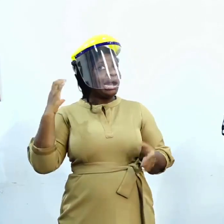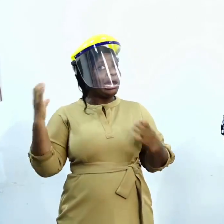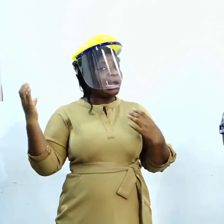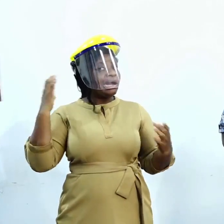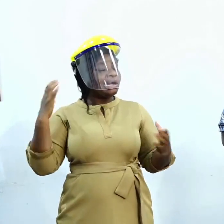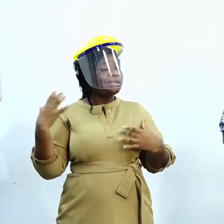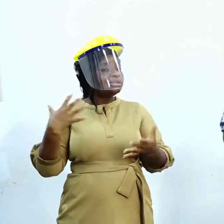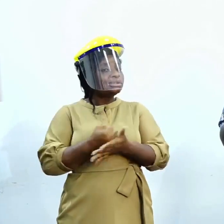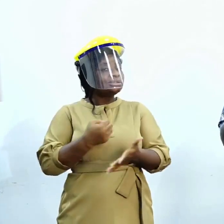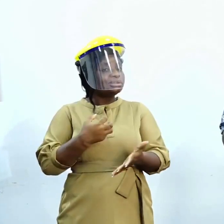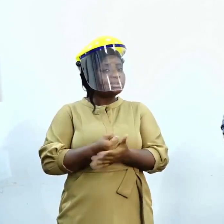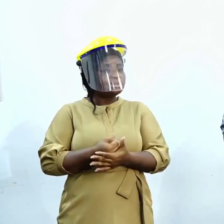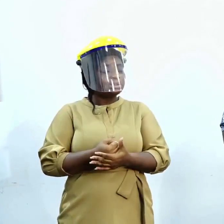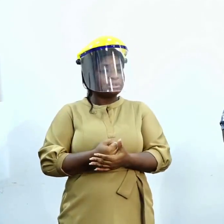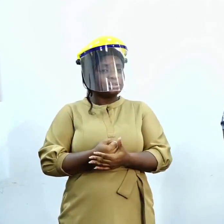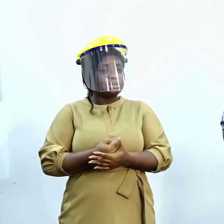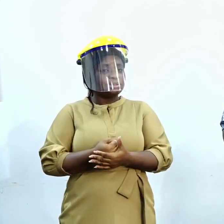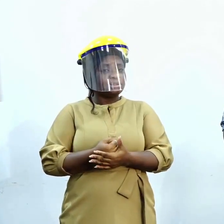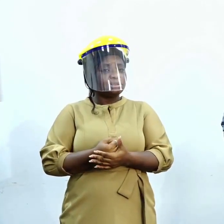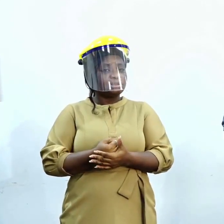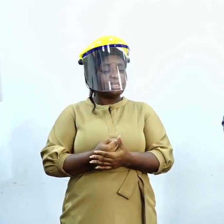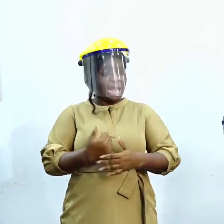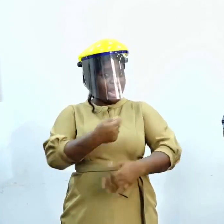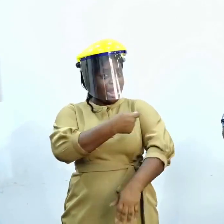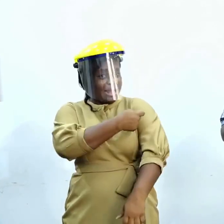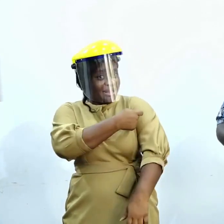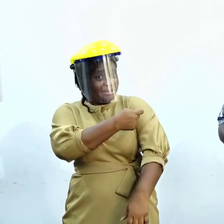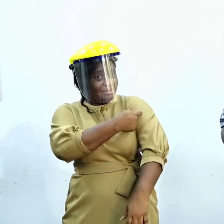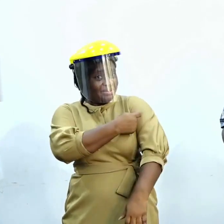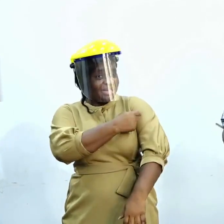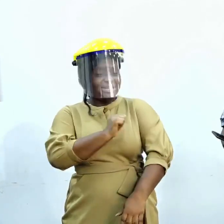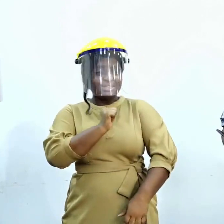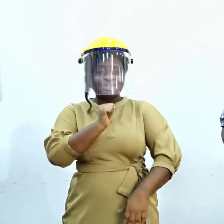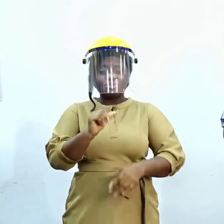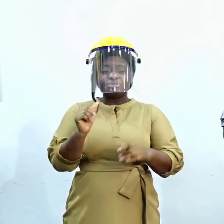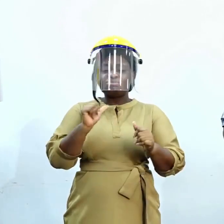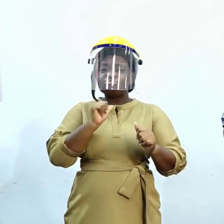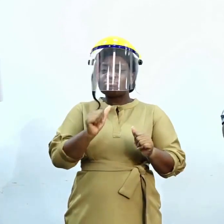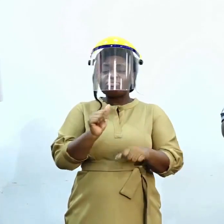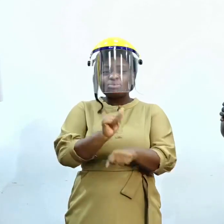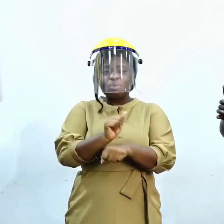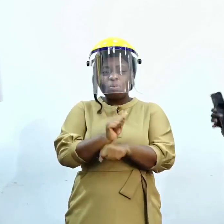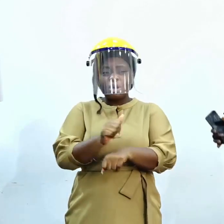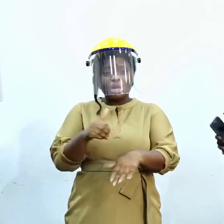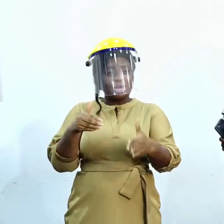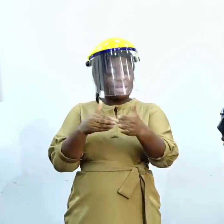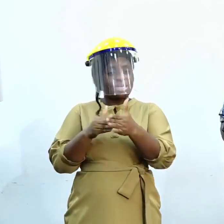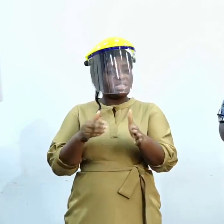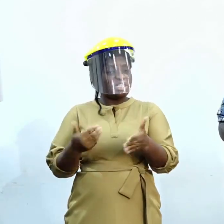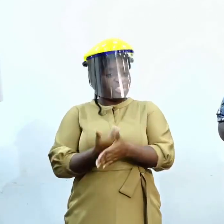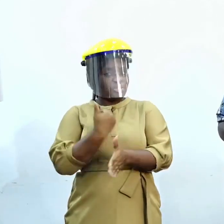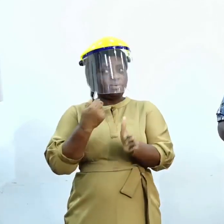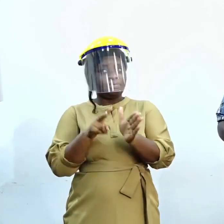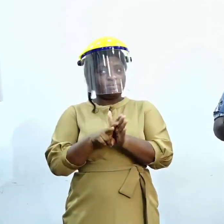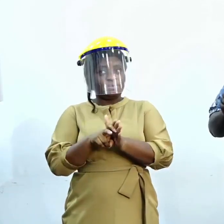news that the AstraZeneca vaccine does not work effectively against the new variants.